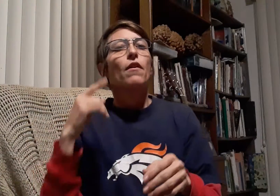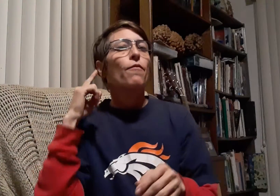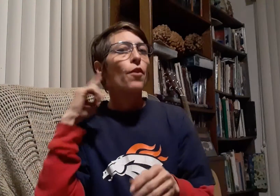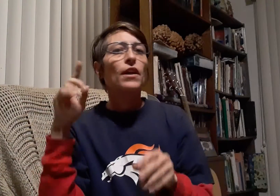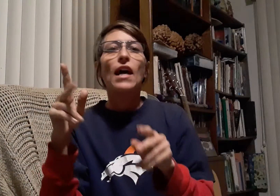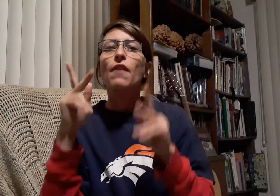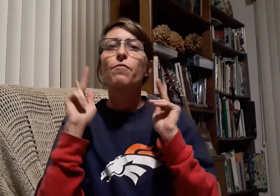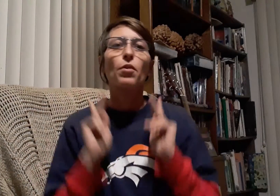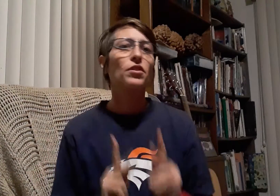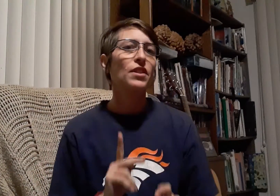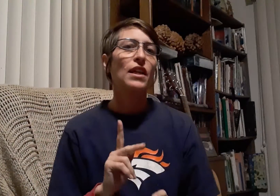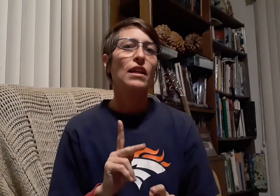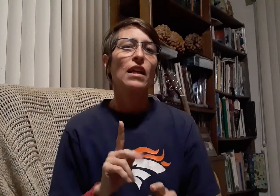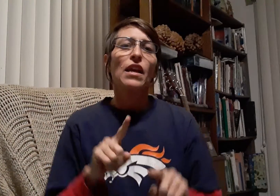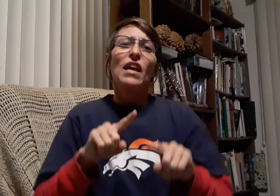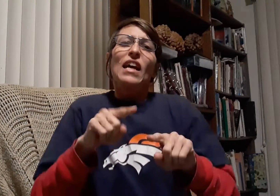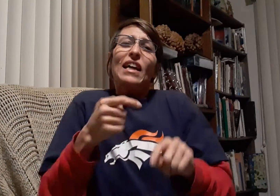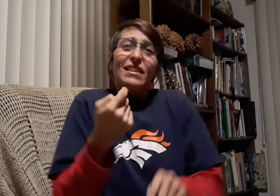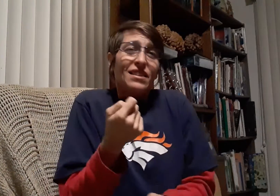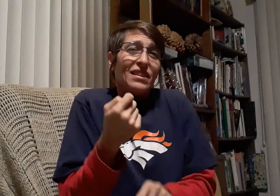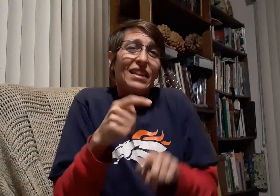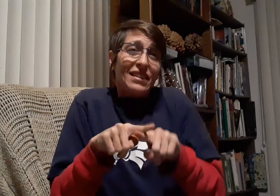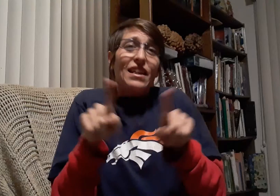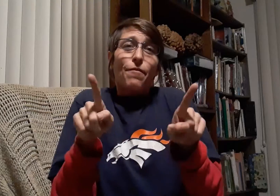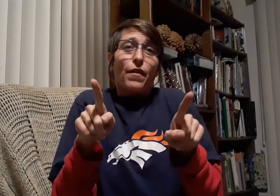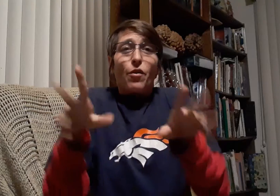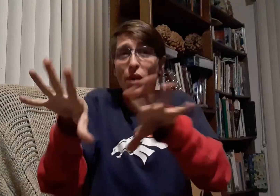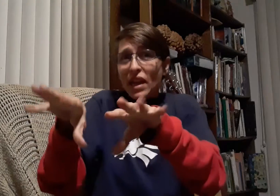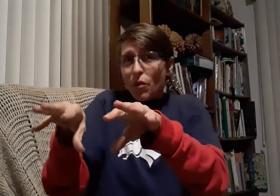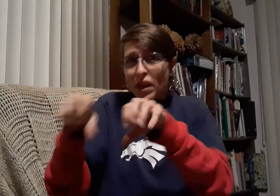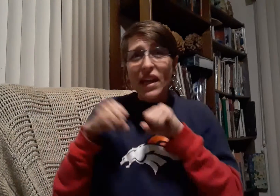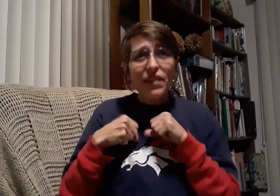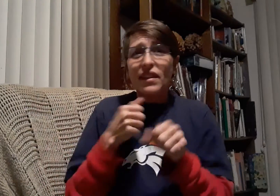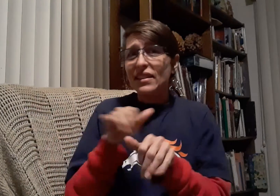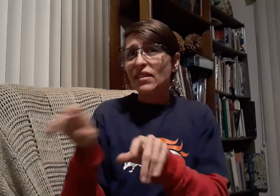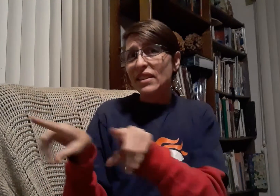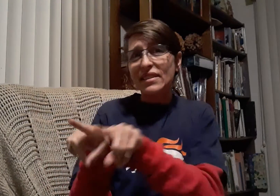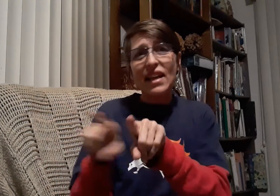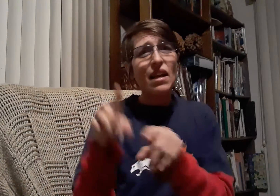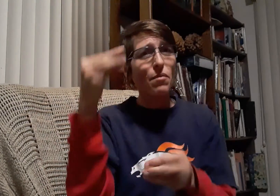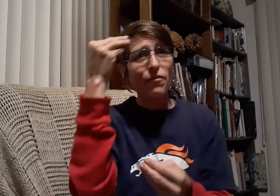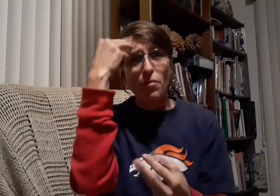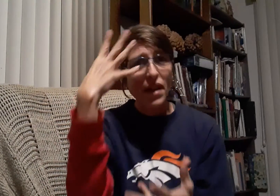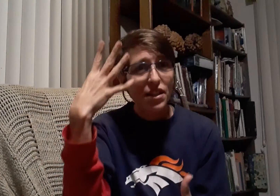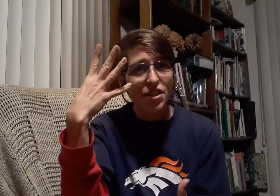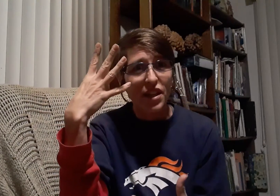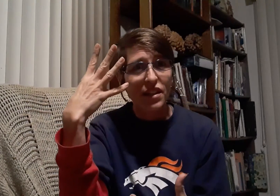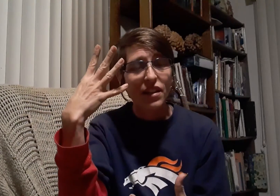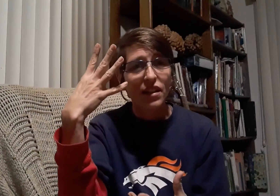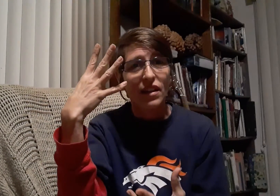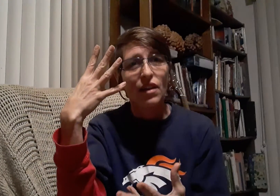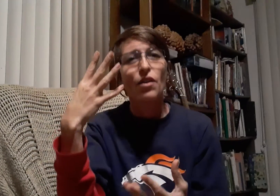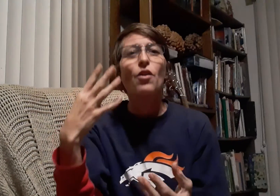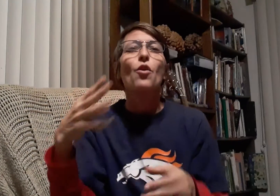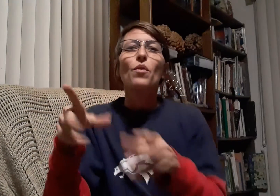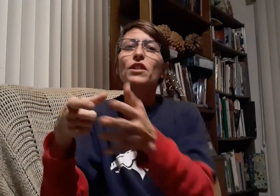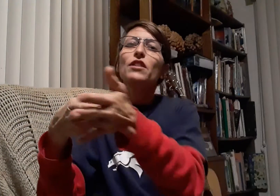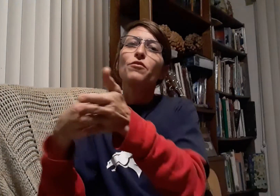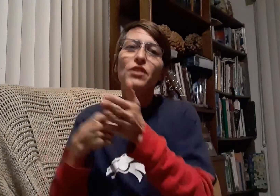For a deaf person, it's different. We get the same information, we just